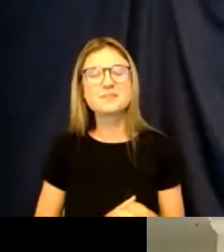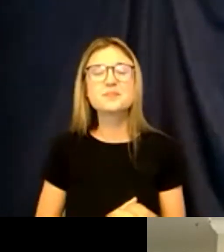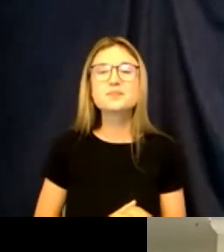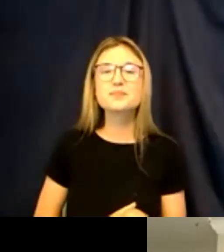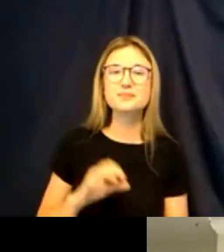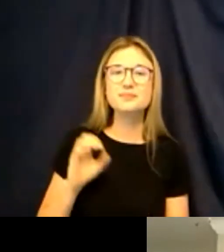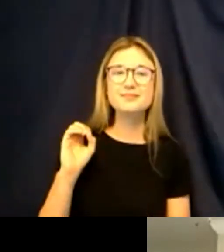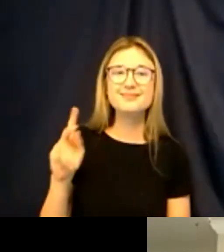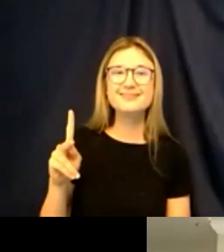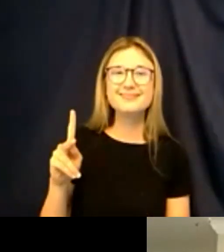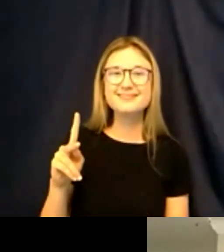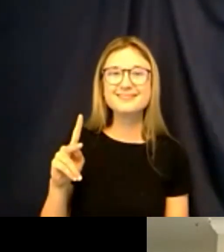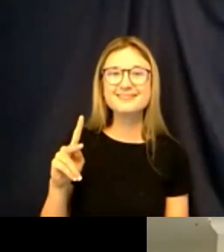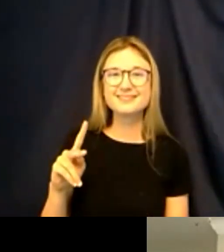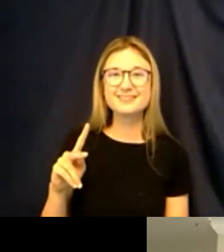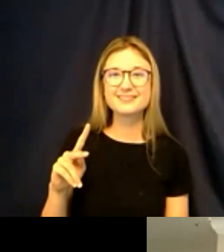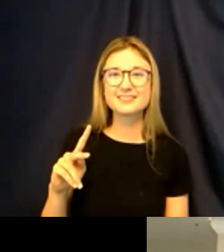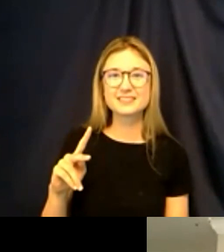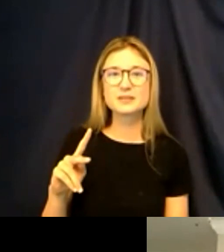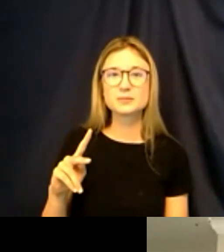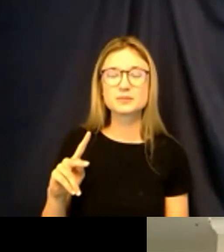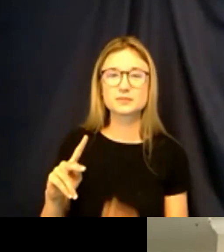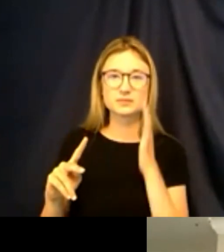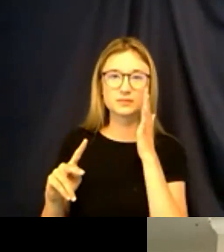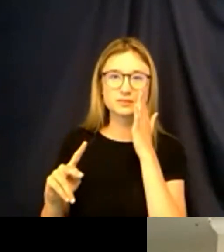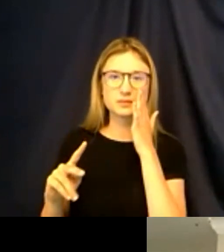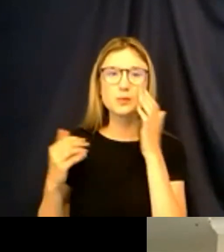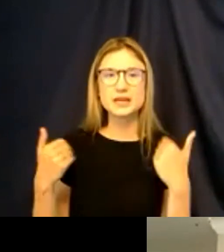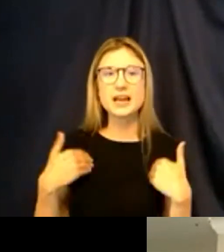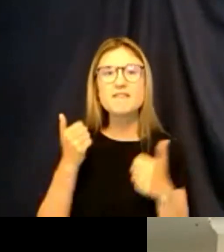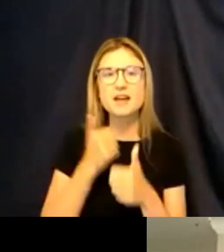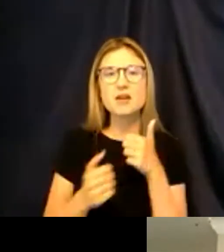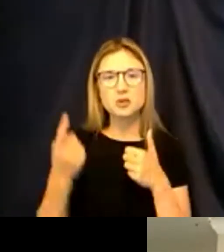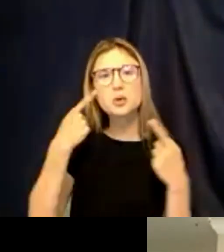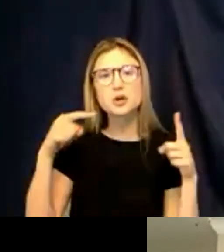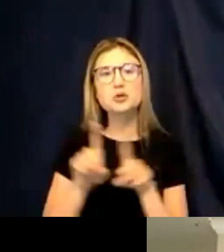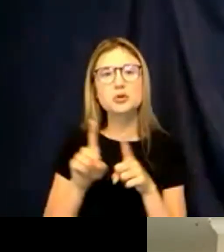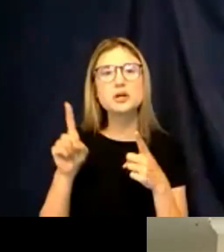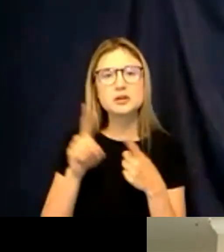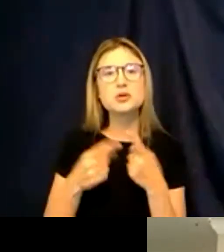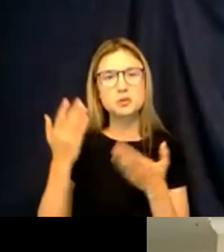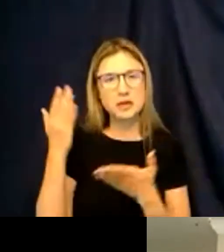So Okay. need to adjourn. You can have unanimous adjournment if there's no opposition.